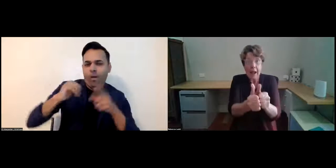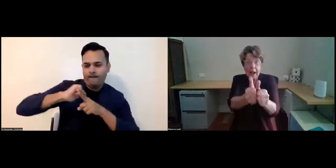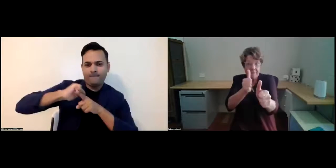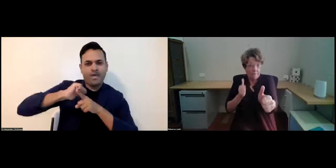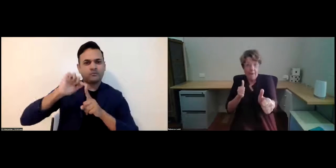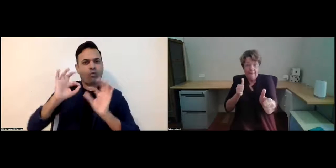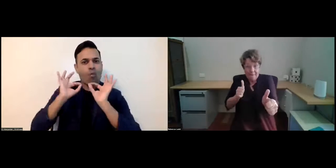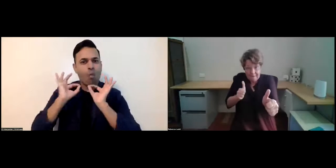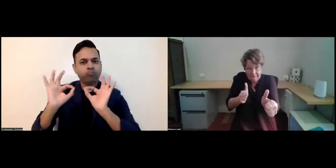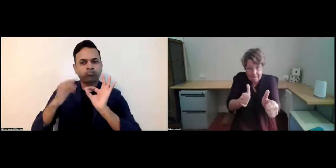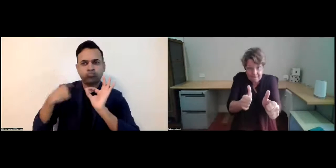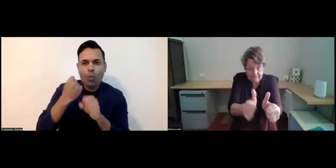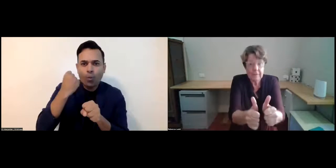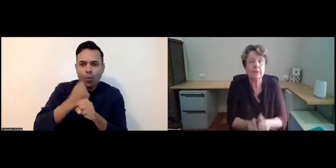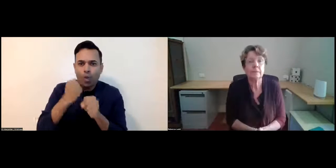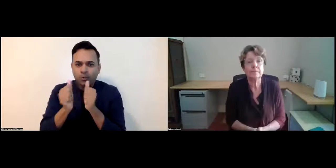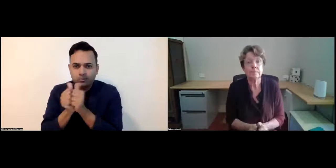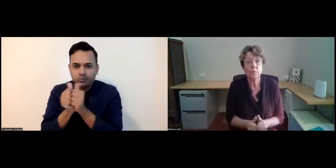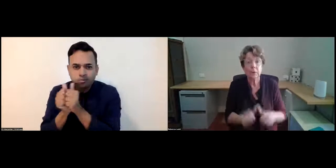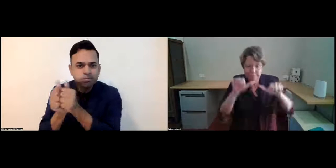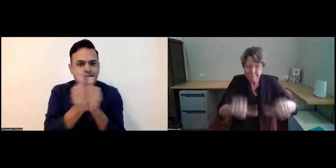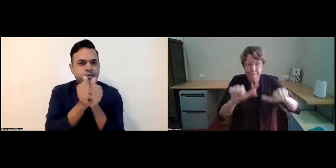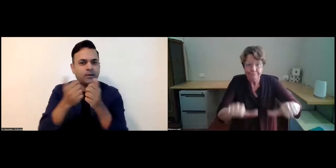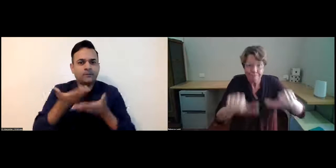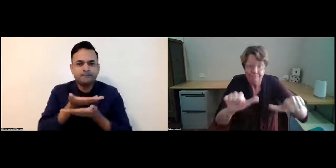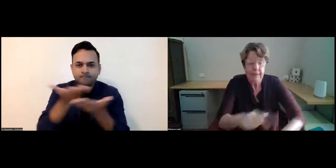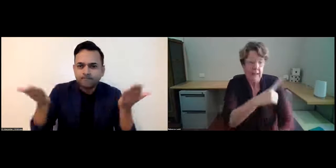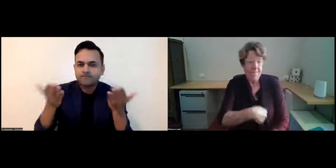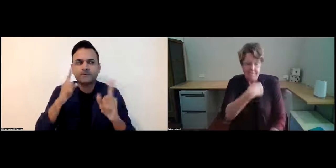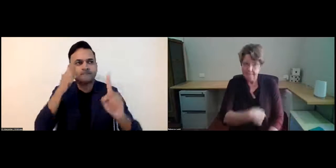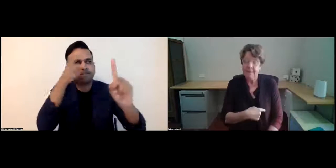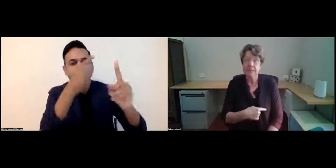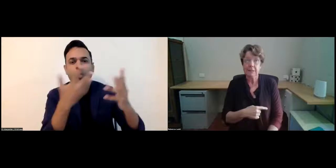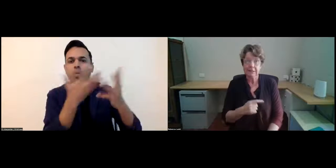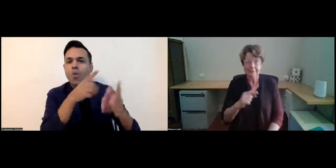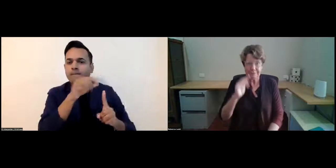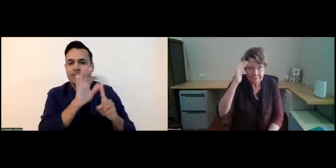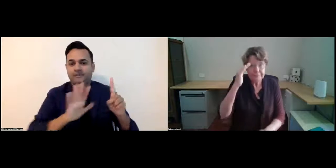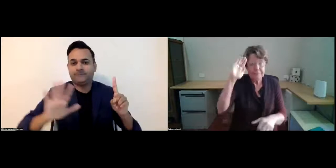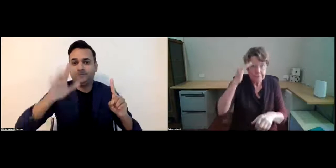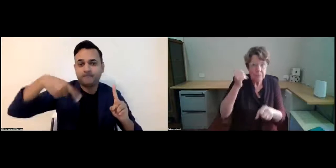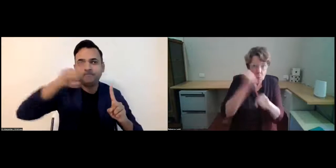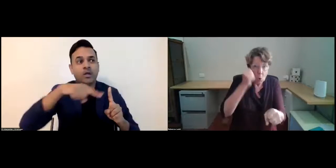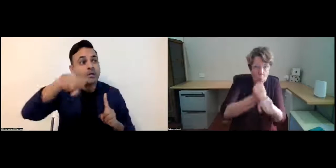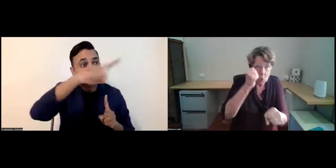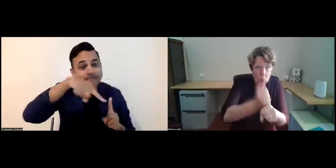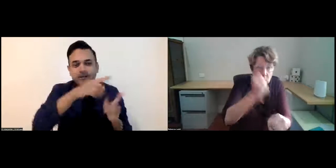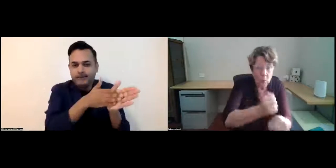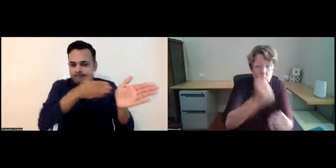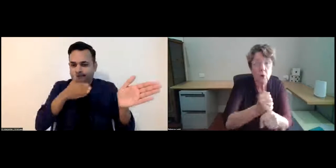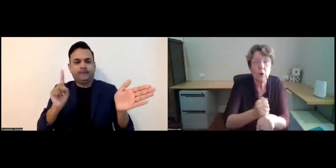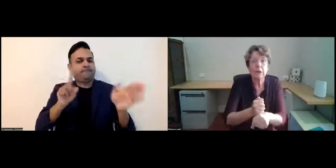stakeholders, reaffirming our commitment and collectively step up our efforts and support for disability inclusion in the